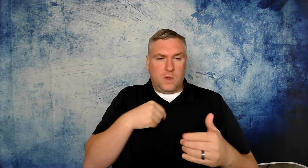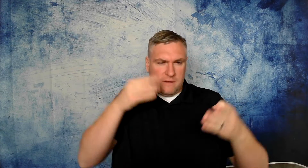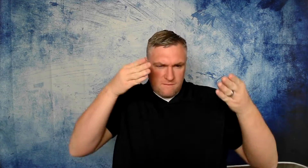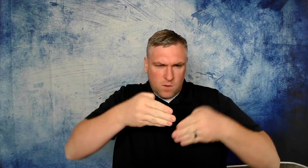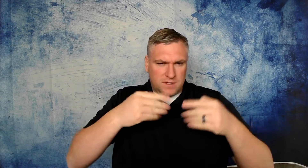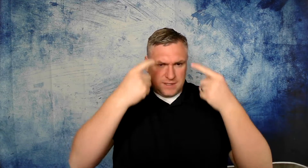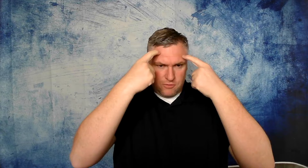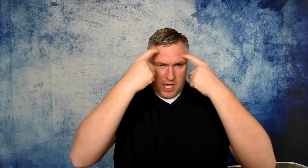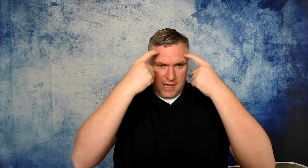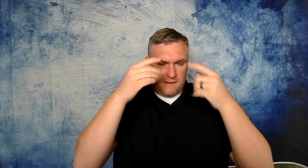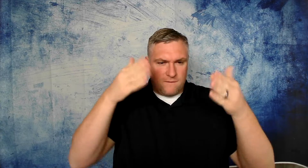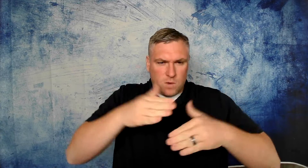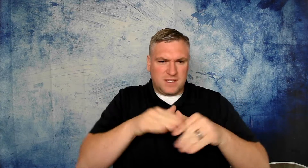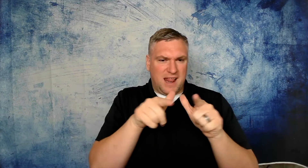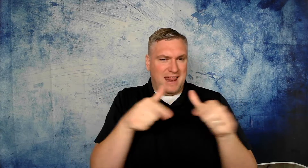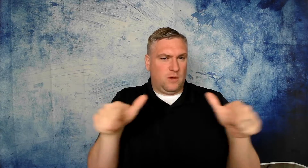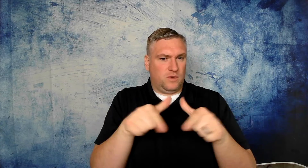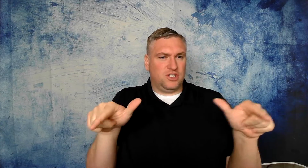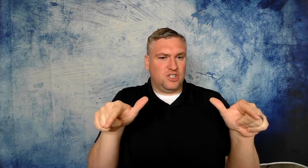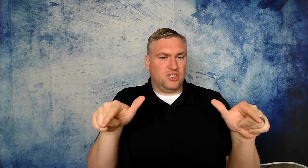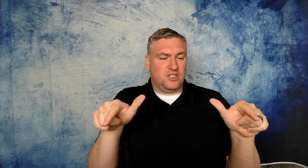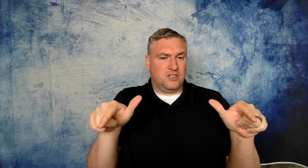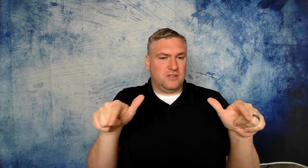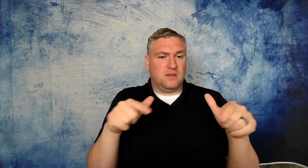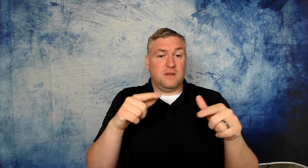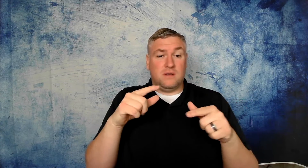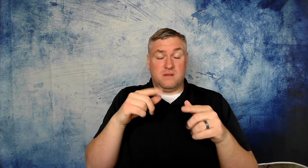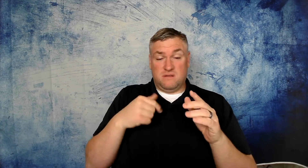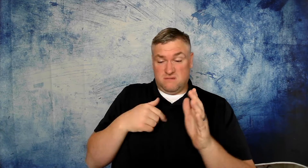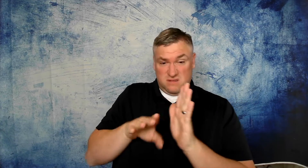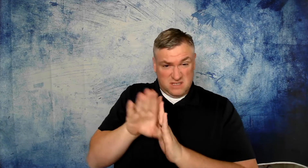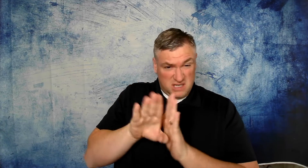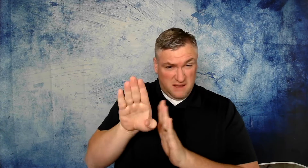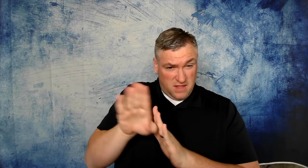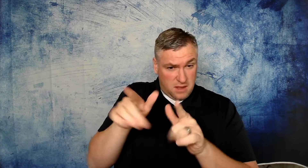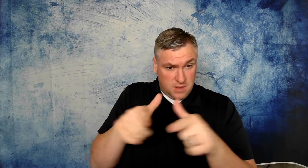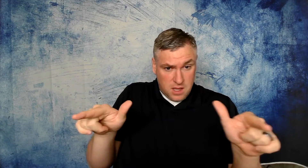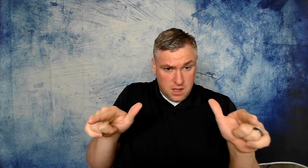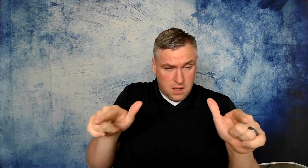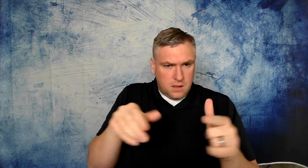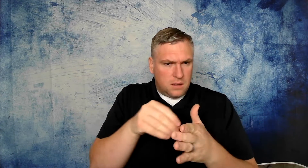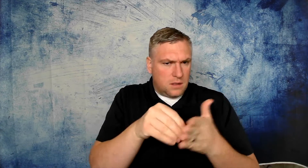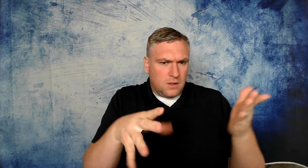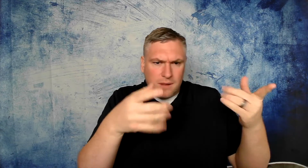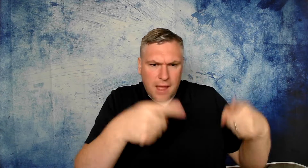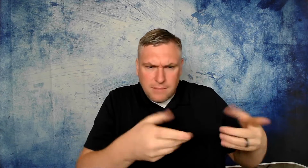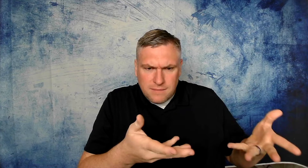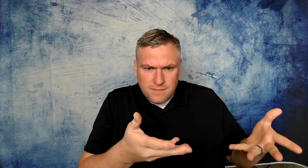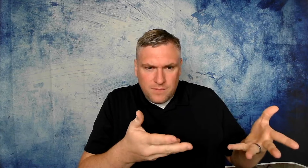for? We focus on the brain, language acquisition, developing